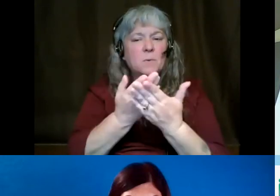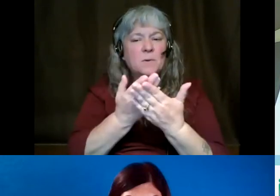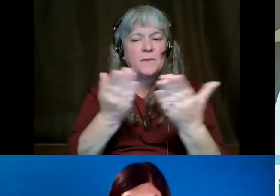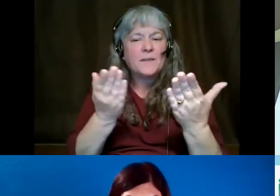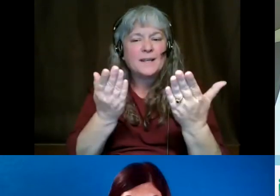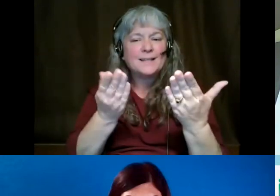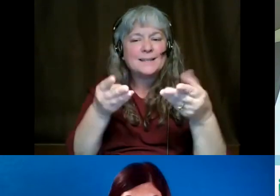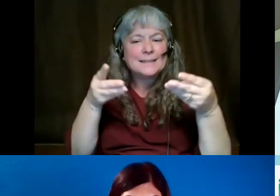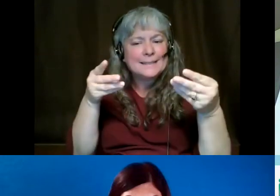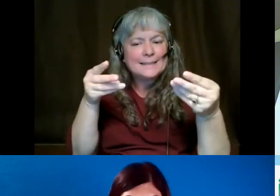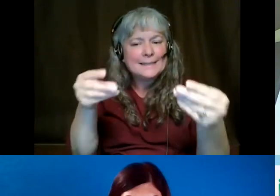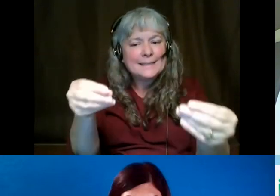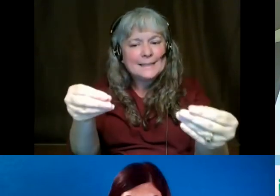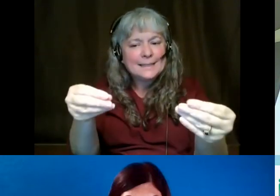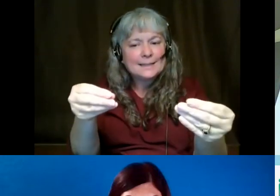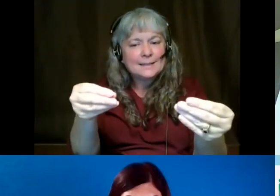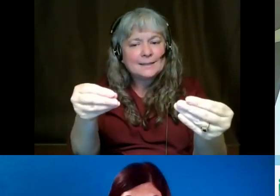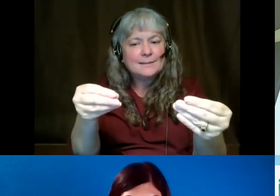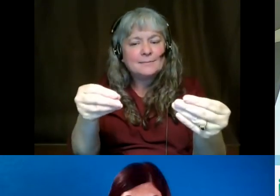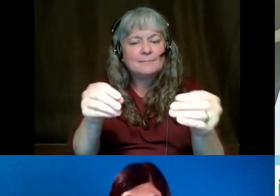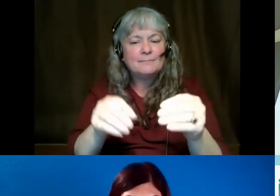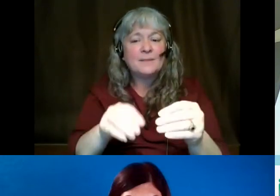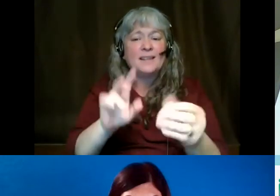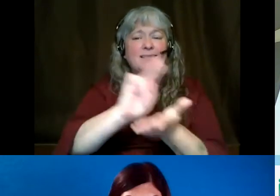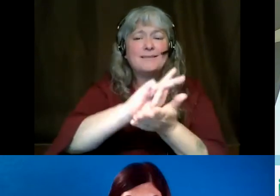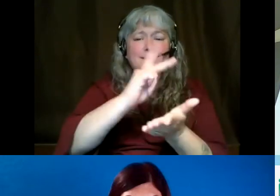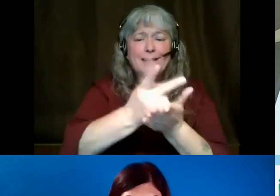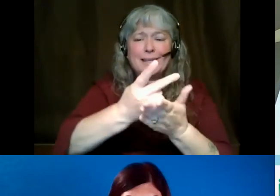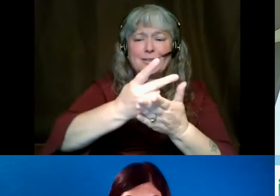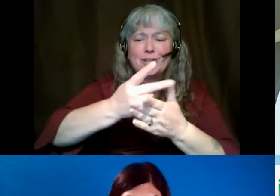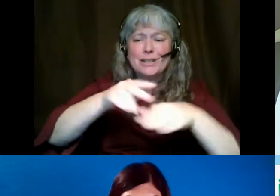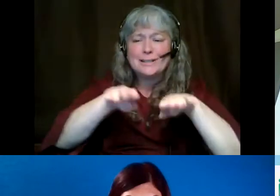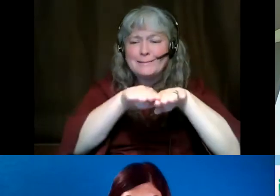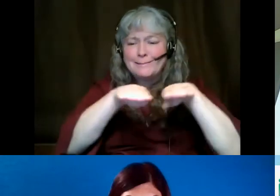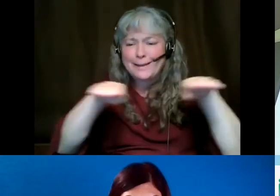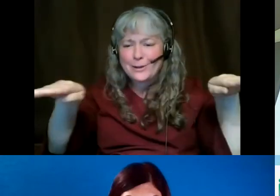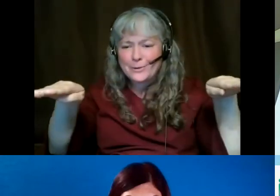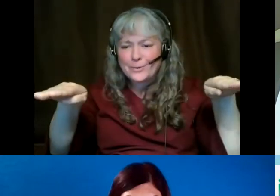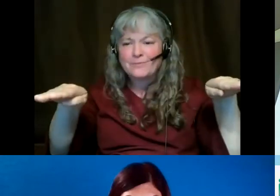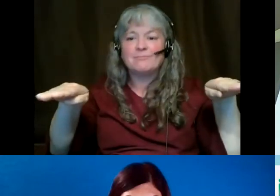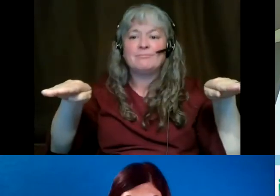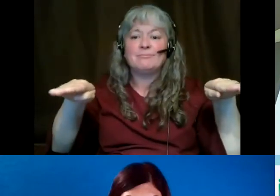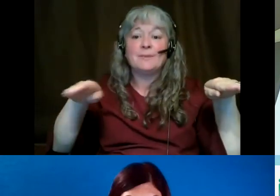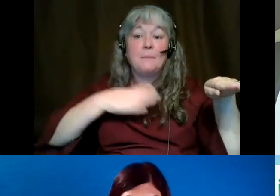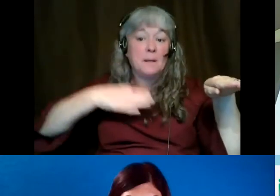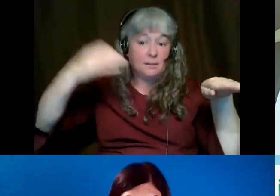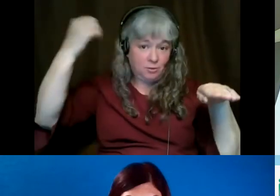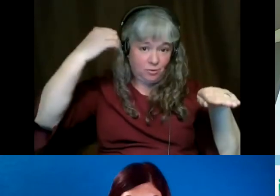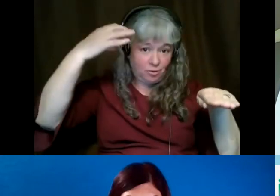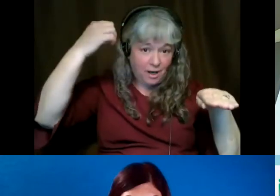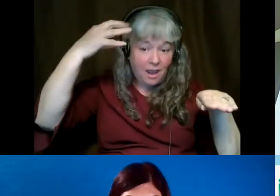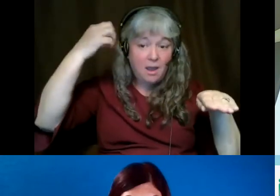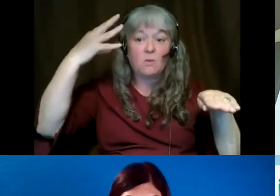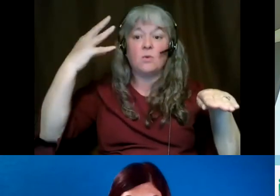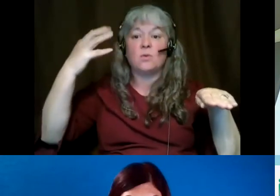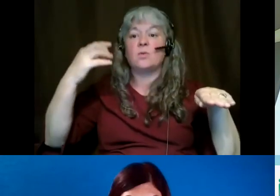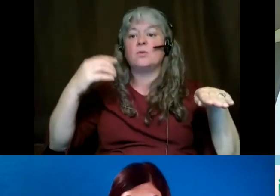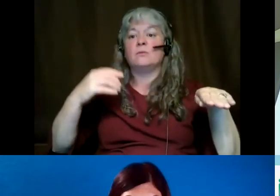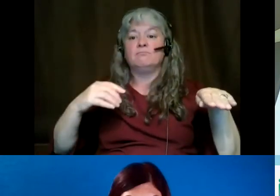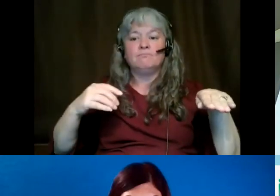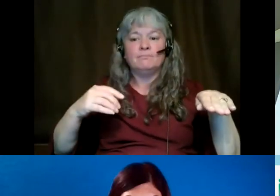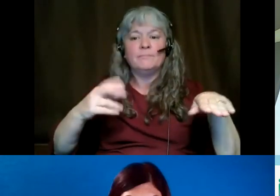kitchen counter, obviously in my shower, very solid tabletops. For more porous surfaces though,